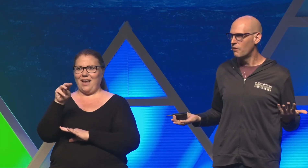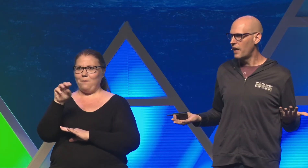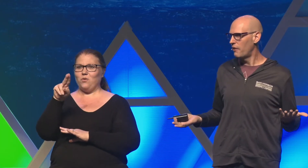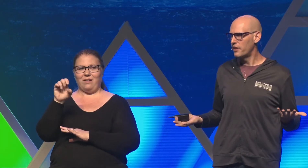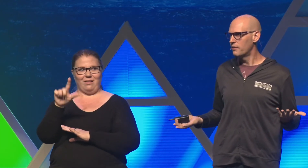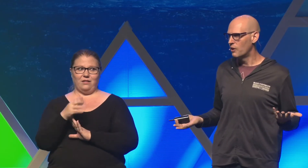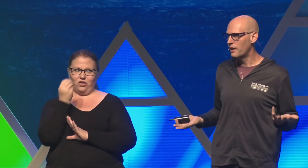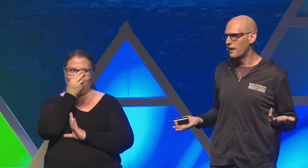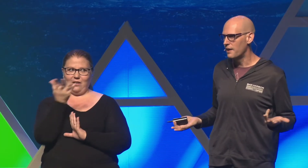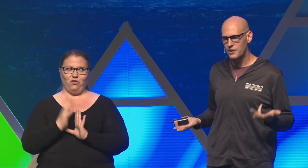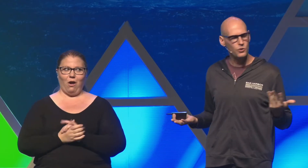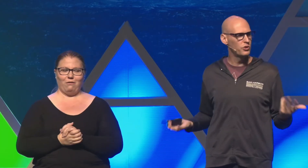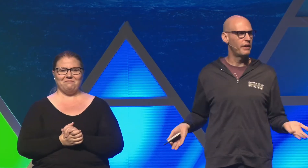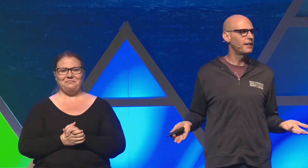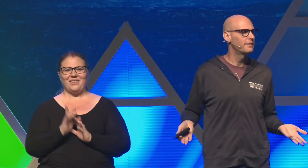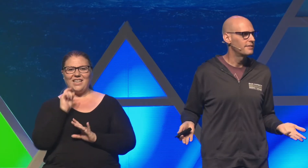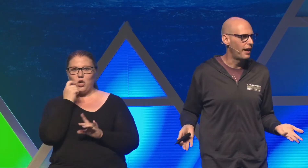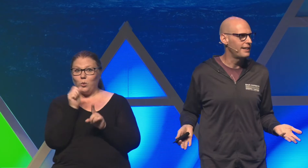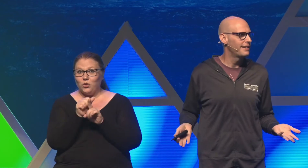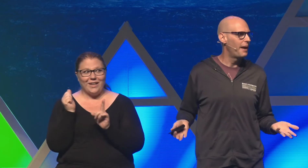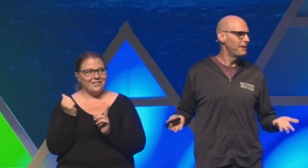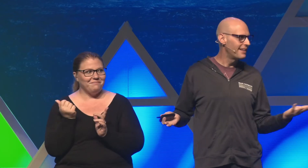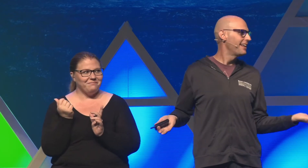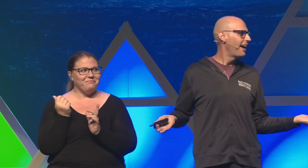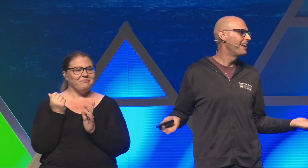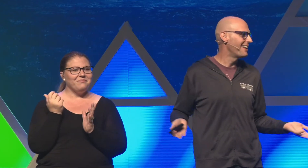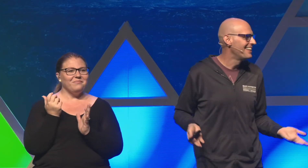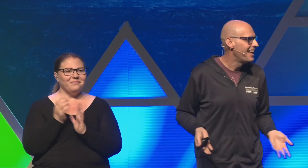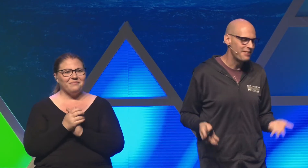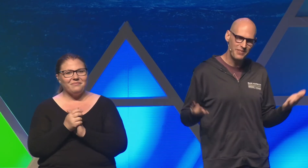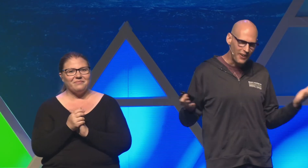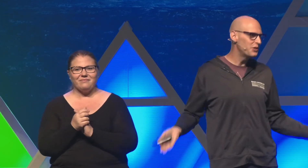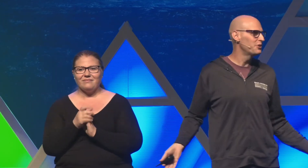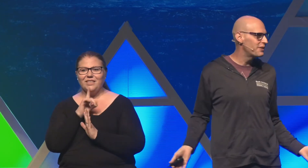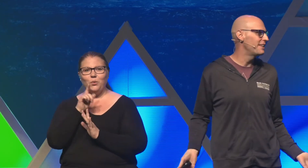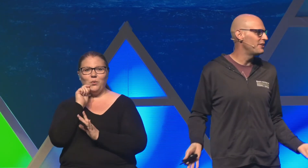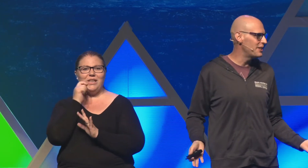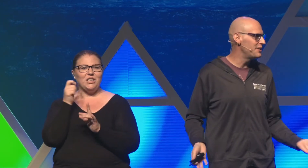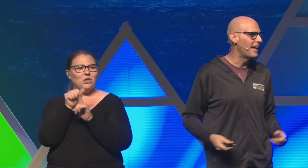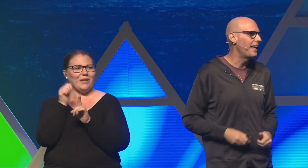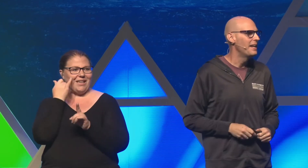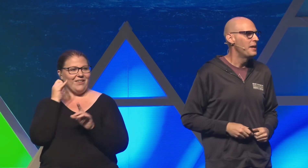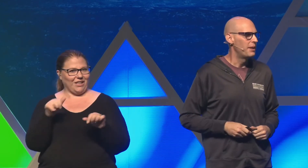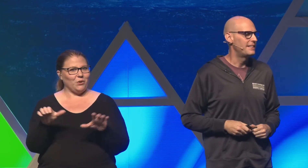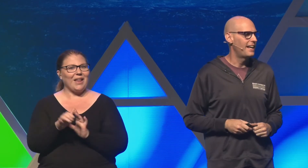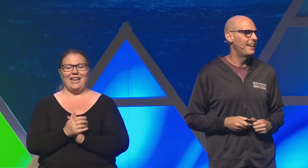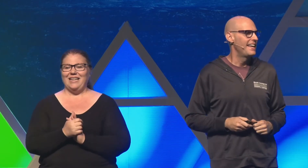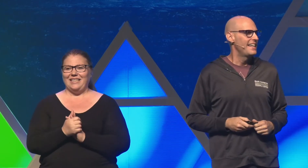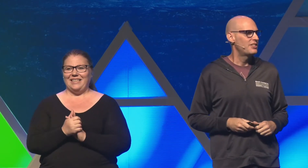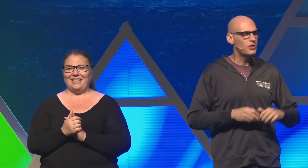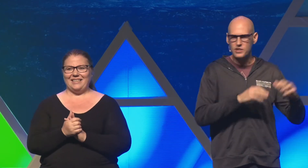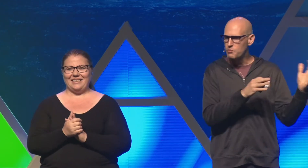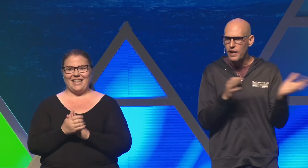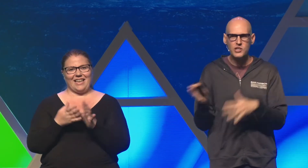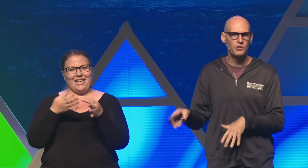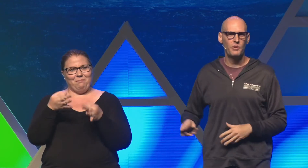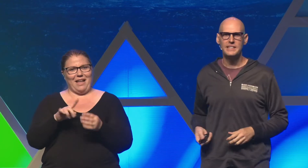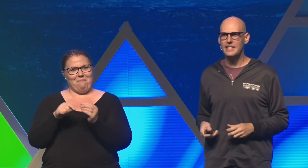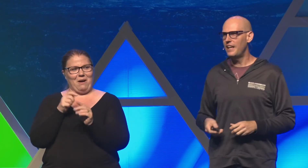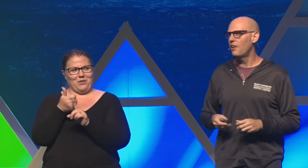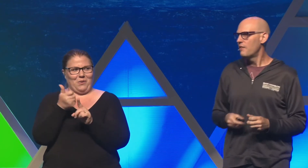Just throwing that out there, okay? And it's a cool trick, right? I mean, it's a very cool trick if you can do that. But so some